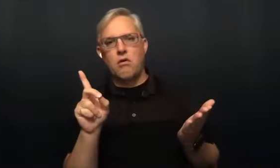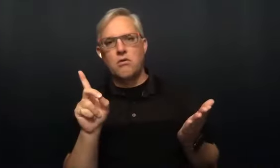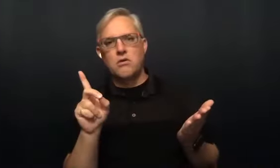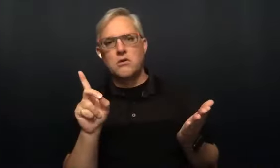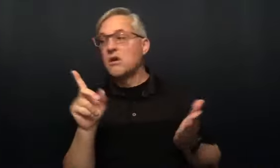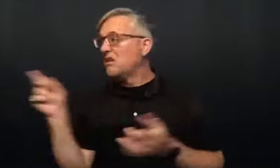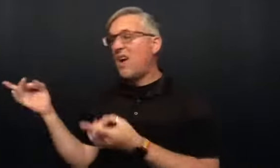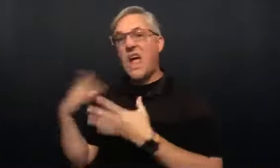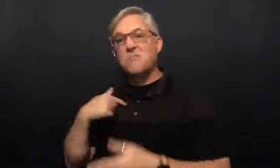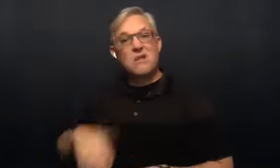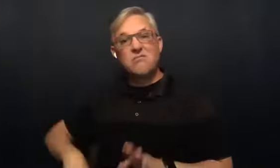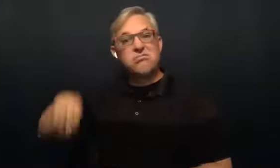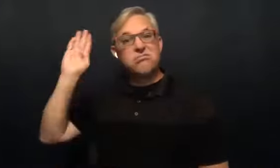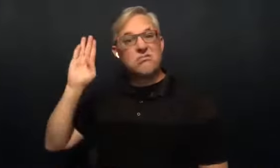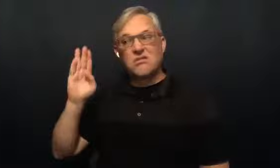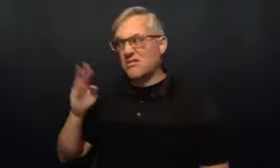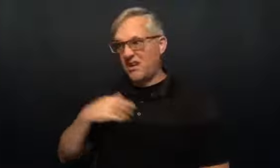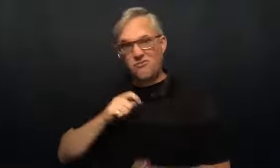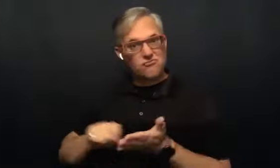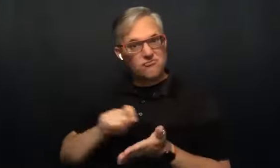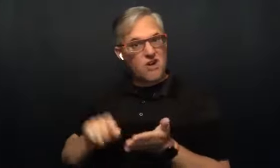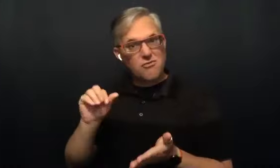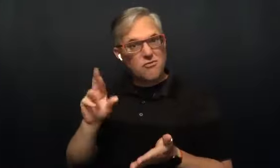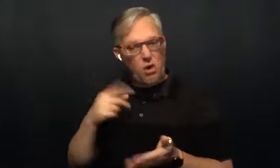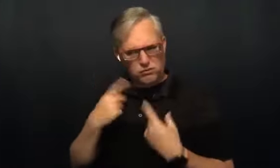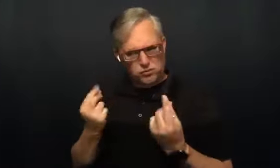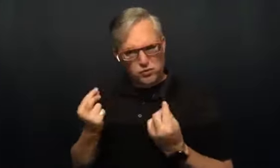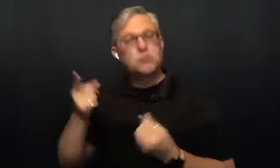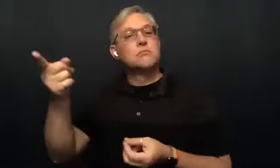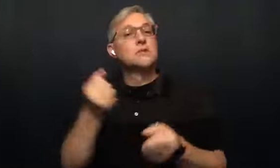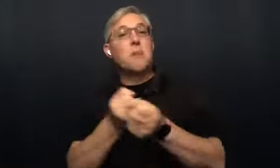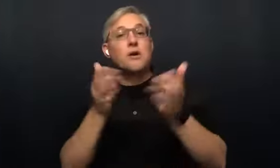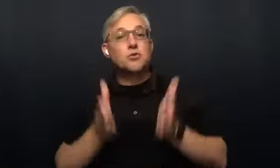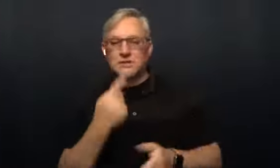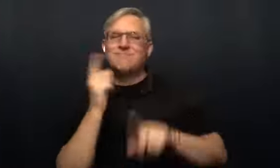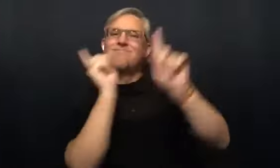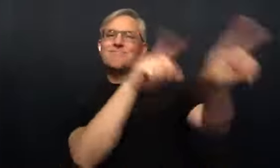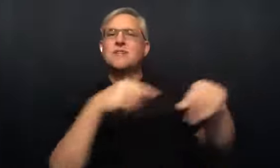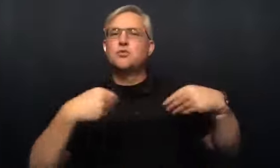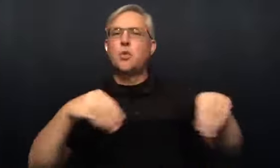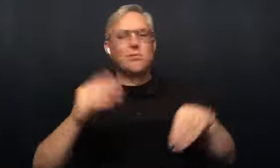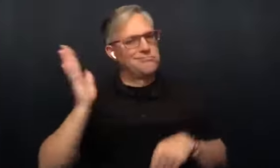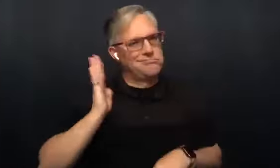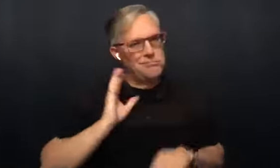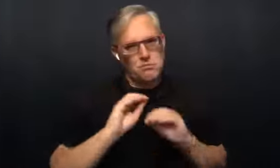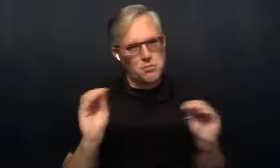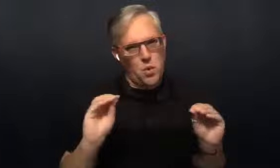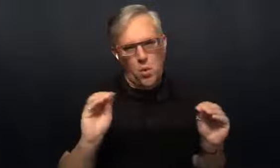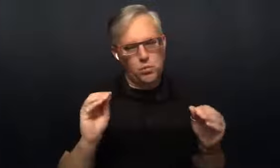your life? And so she would suggest that I'd go to the store. Back then, we didn't have smartphones. And I would copy verbatim what's in another card in the